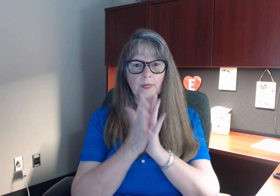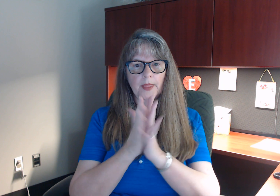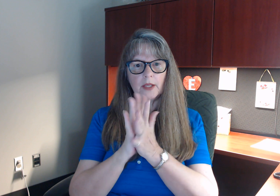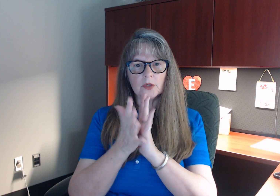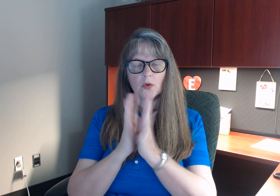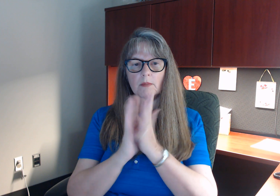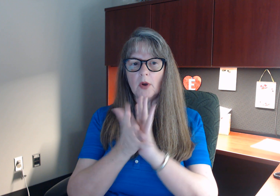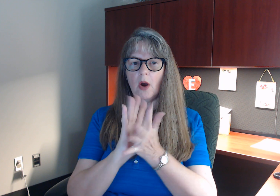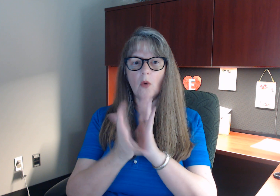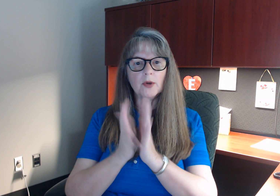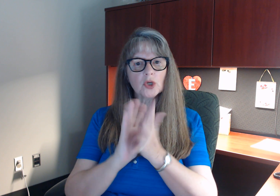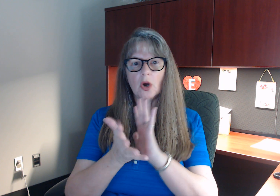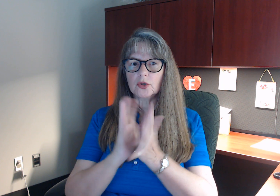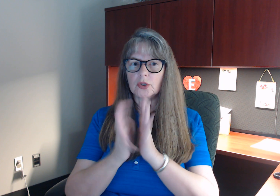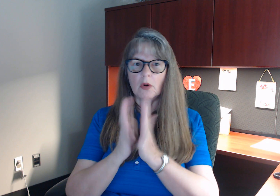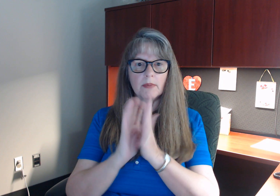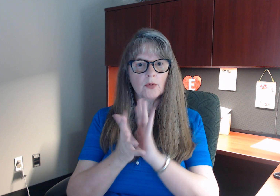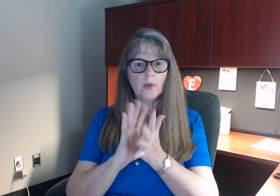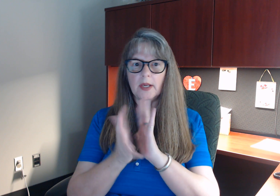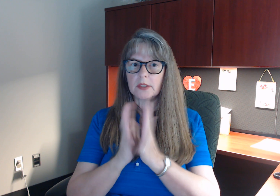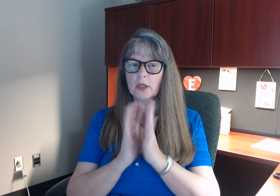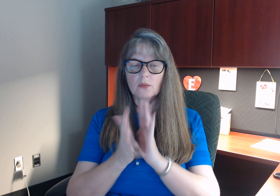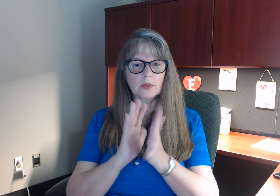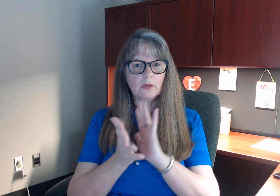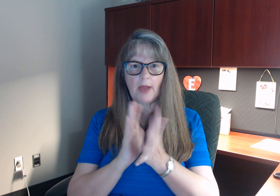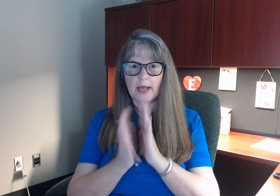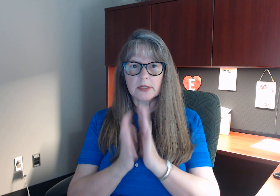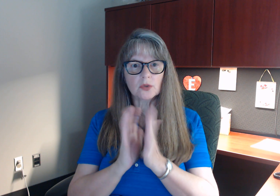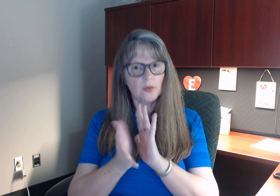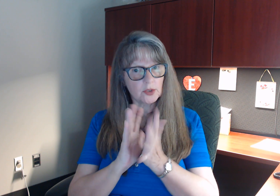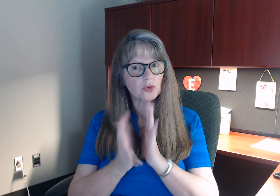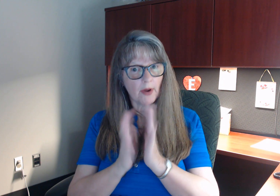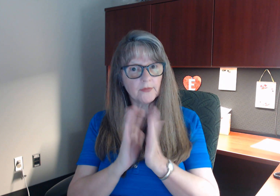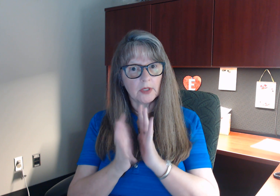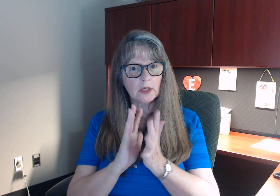because it's going a whole bunch of cars just going both ways really fast. So that's traffic.